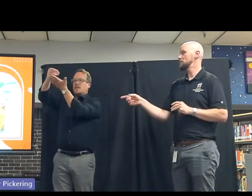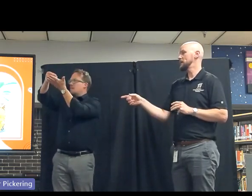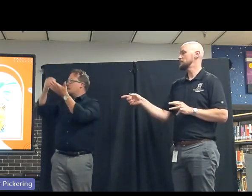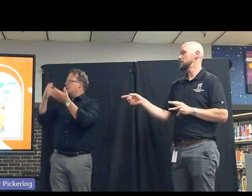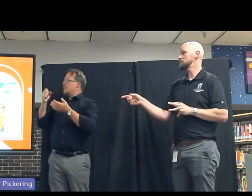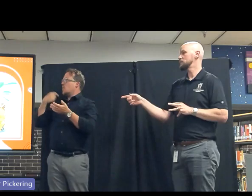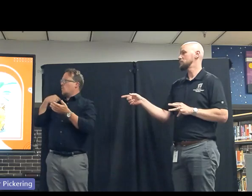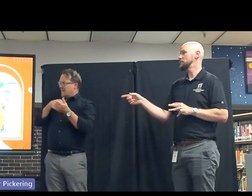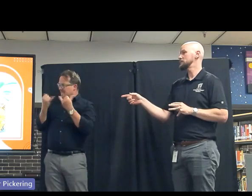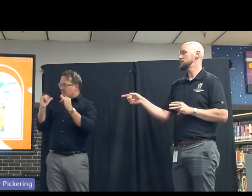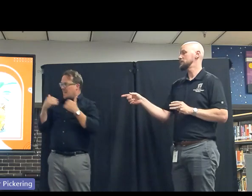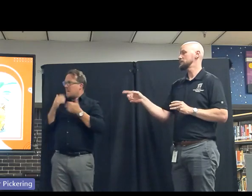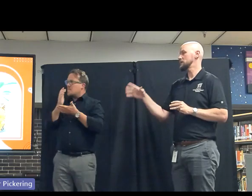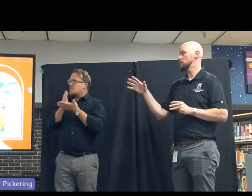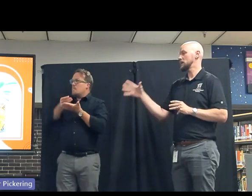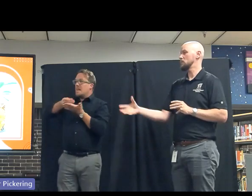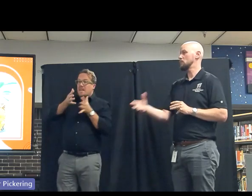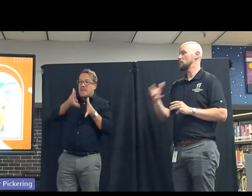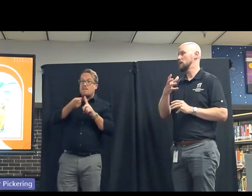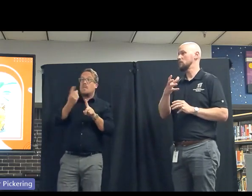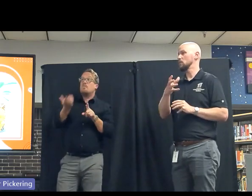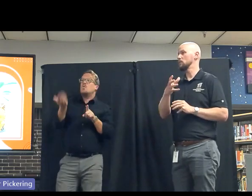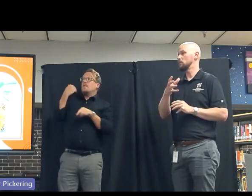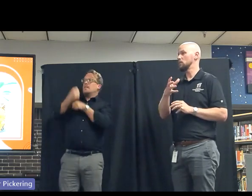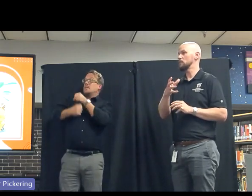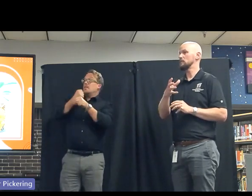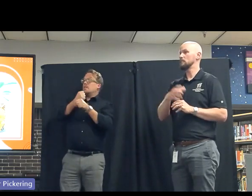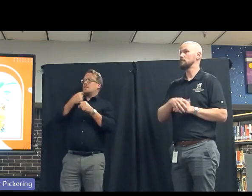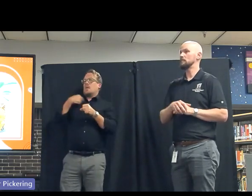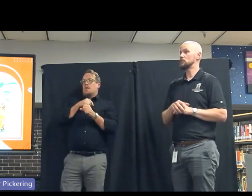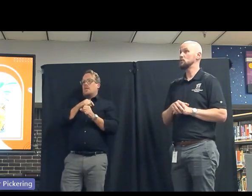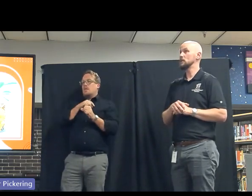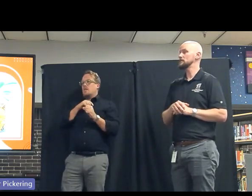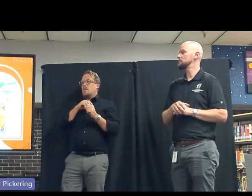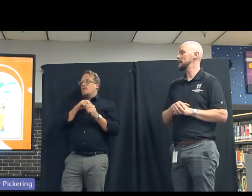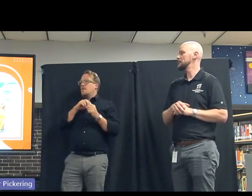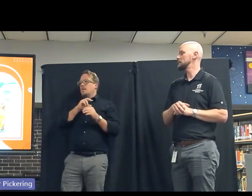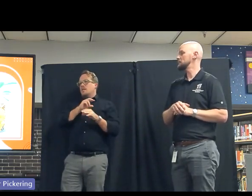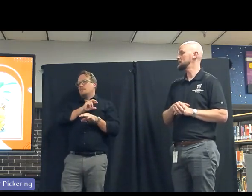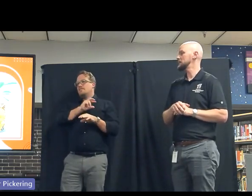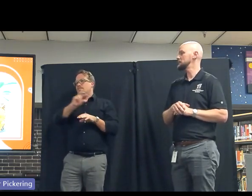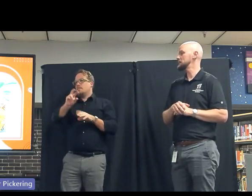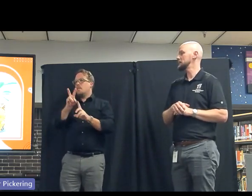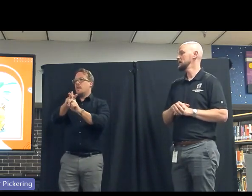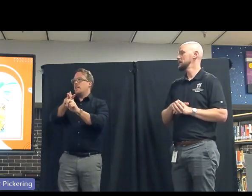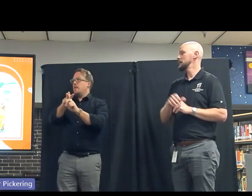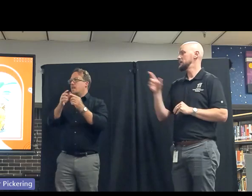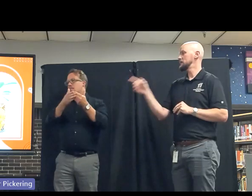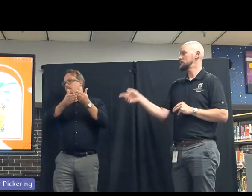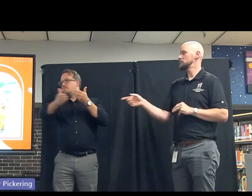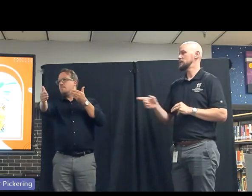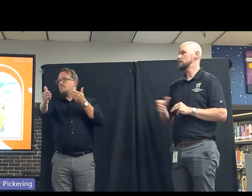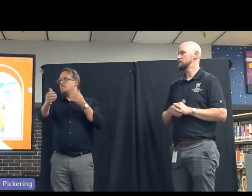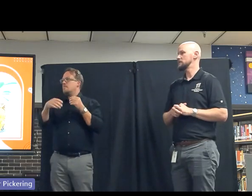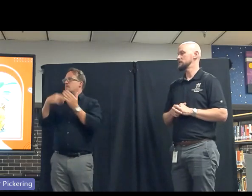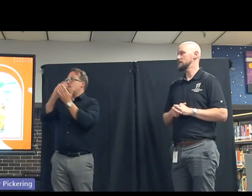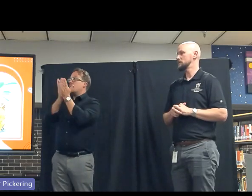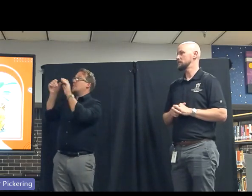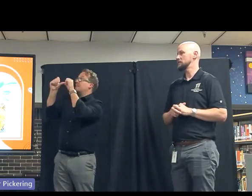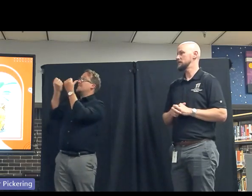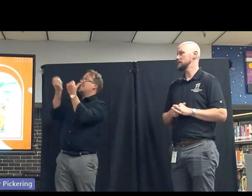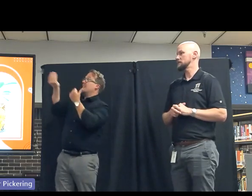have some remaining funds from previous years that were kind of rolled forward to us by the budget agency. In addition, we did